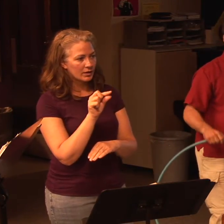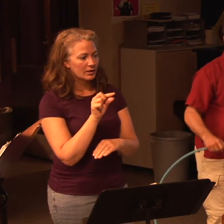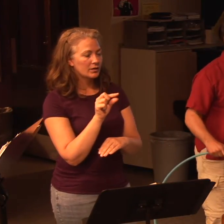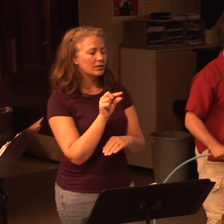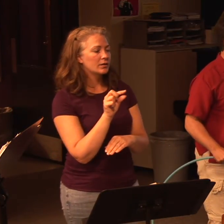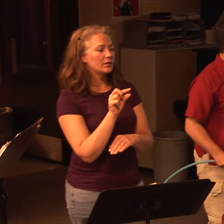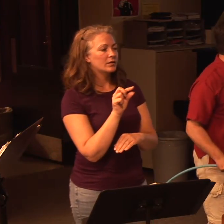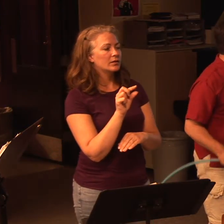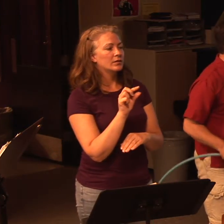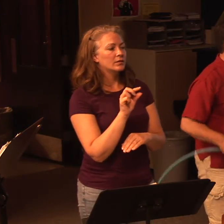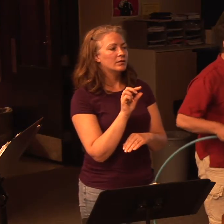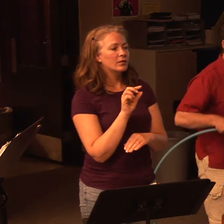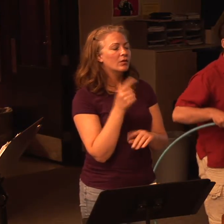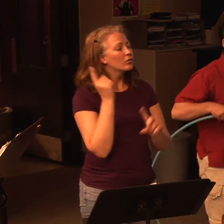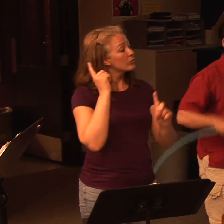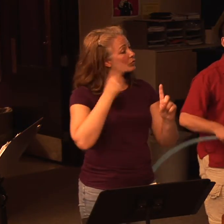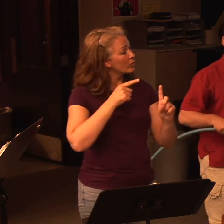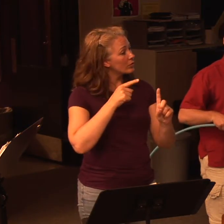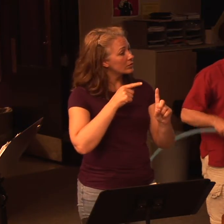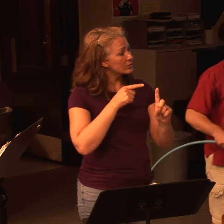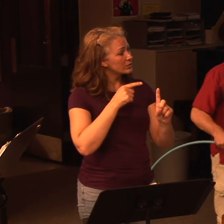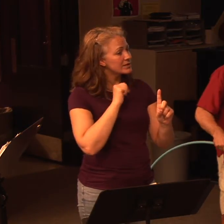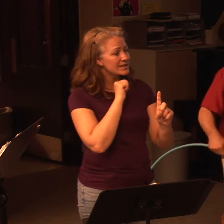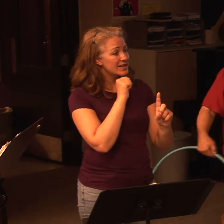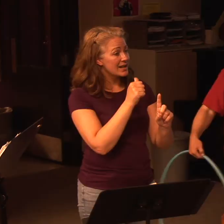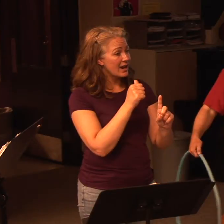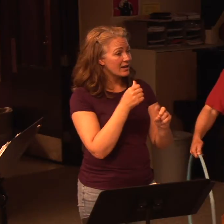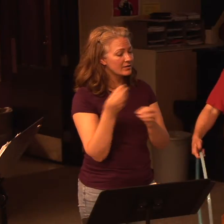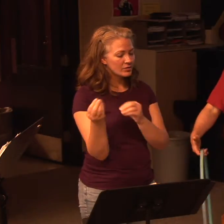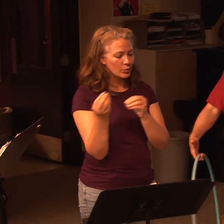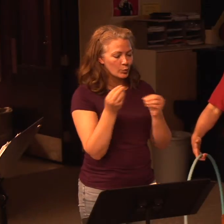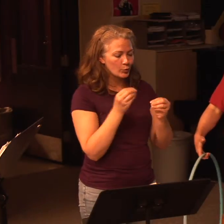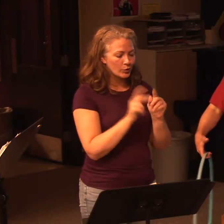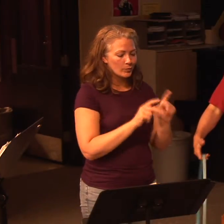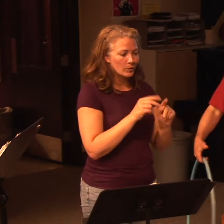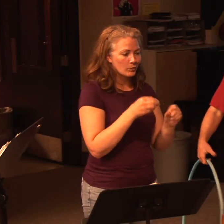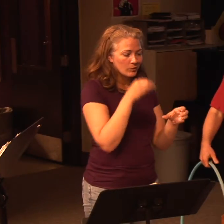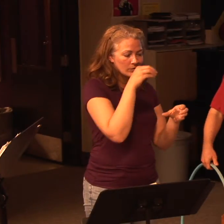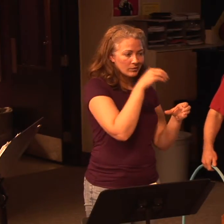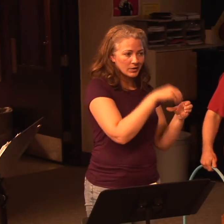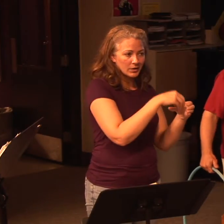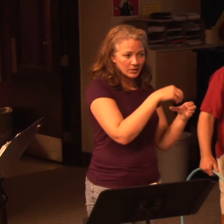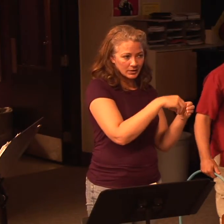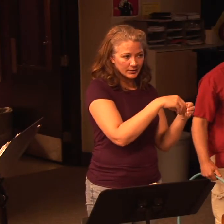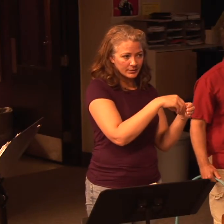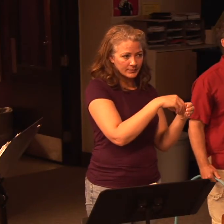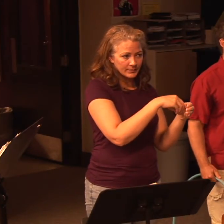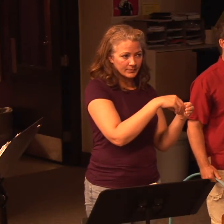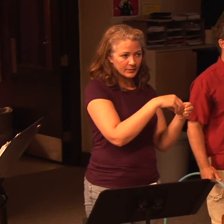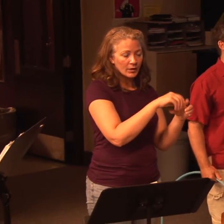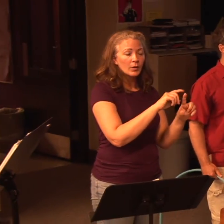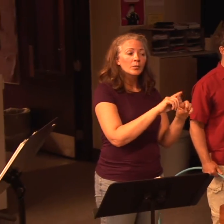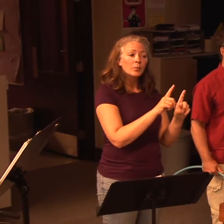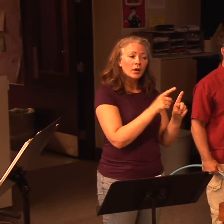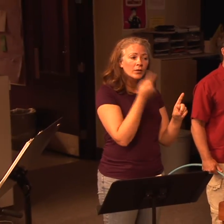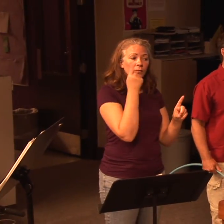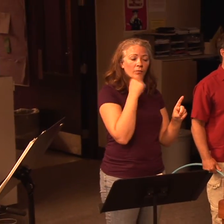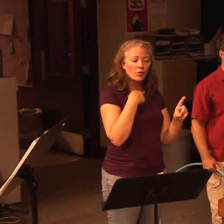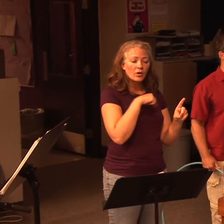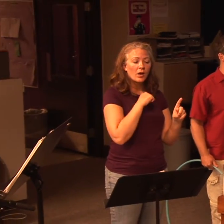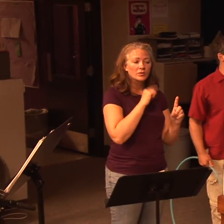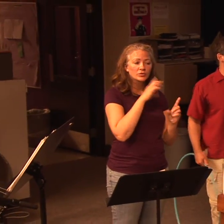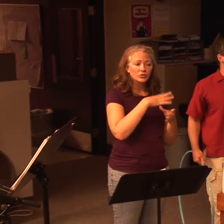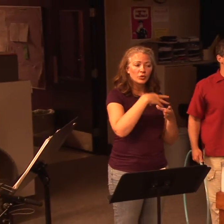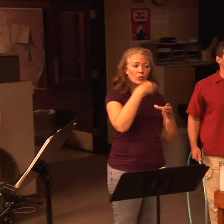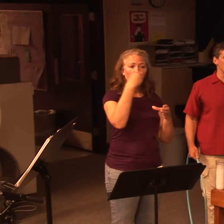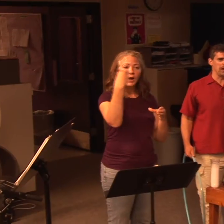here. The goal is not to bring people here, even though we'd love to have people come and explore this together. It's for us to go out to where people are at, like Jesus